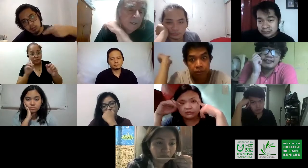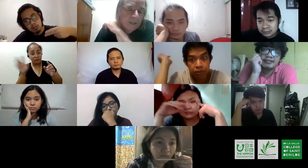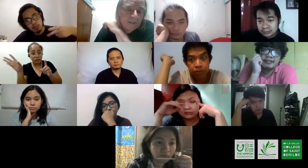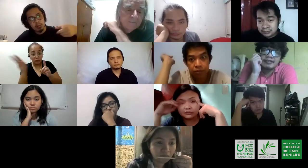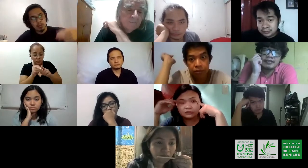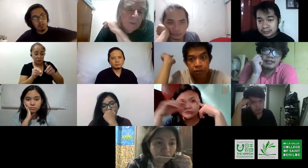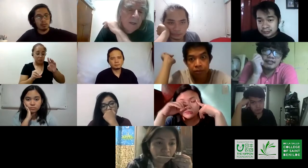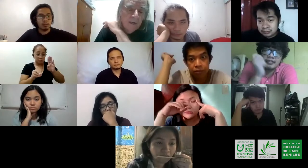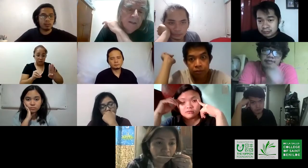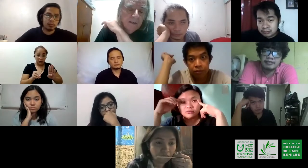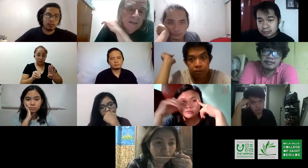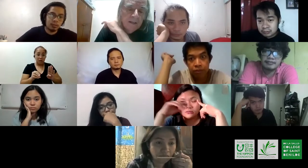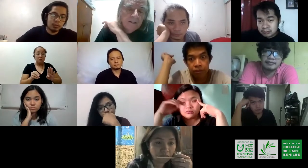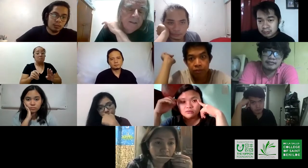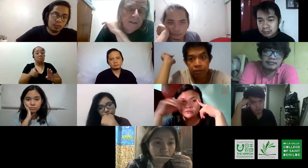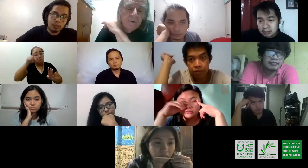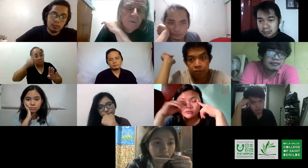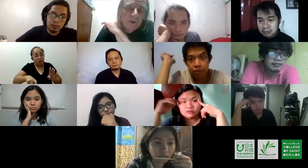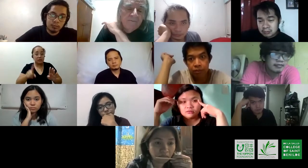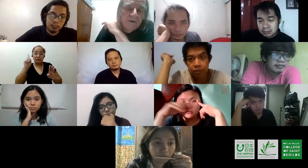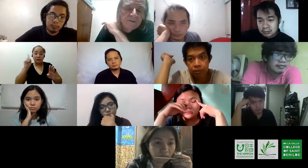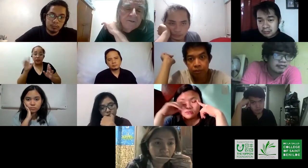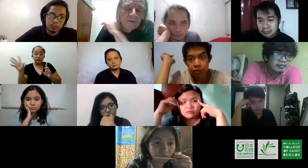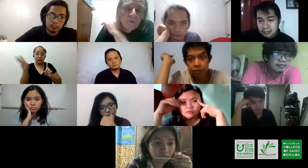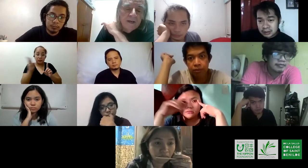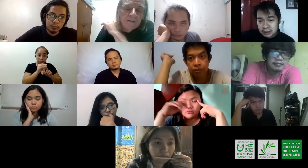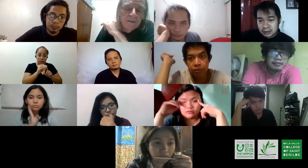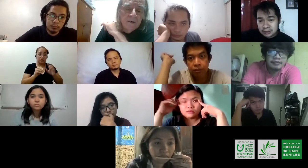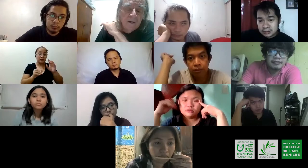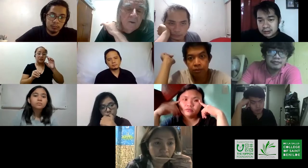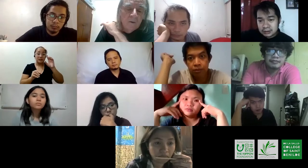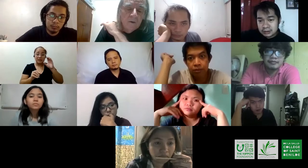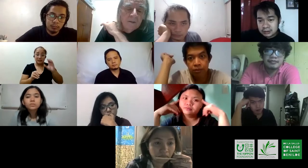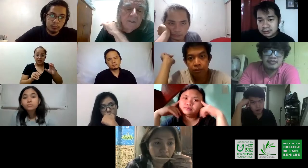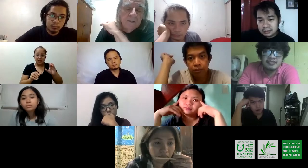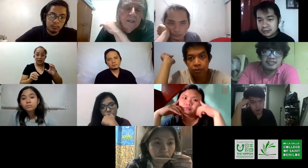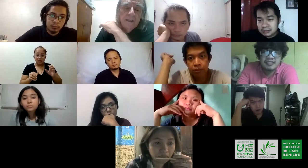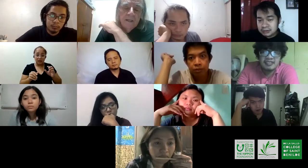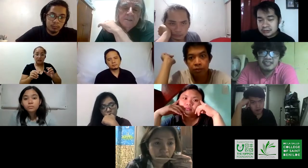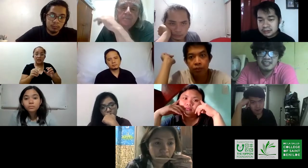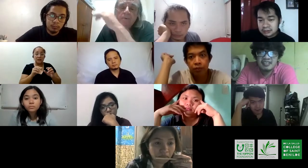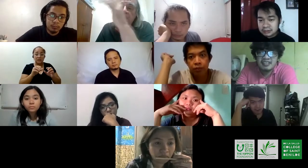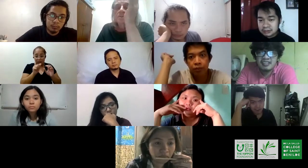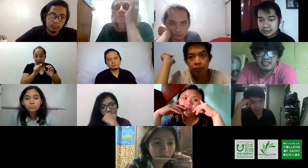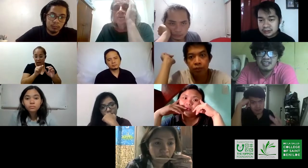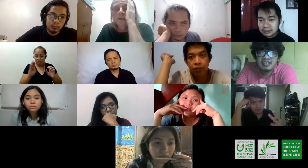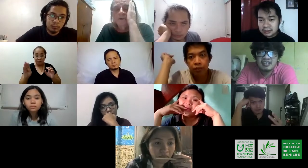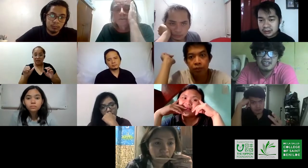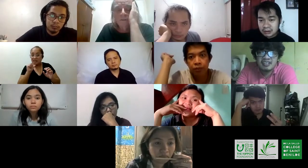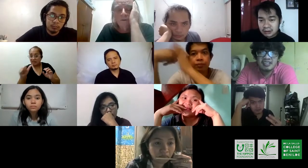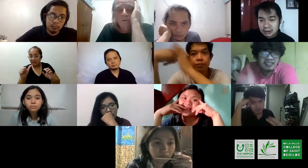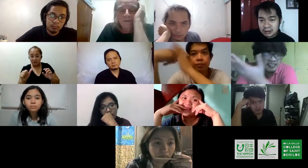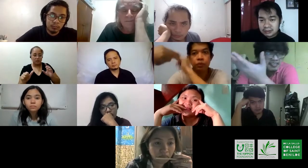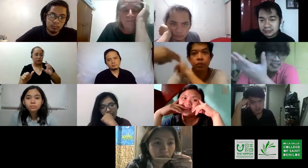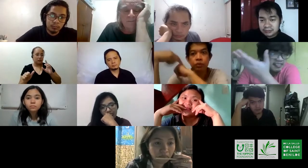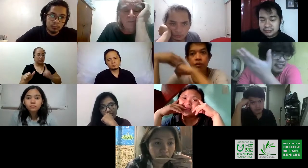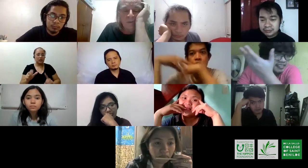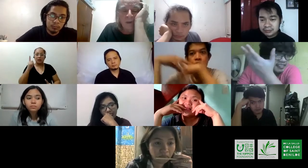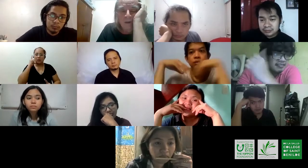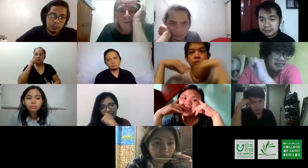culture. And neither one of those is correct. Or D, it's impossible to answer the